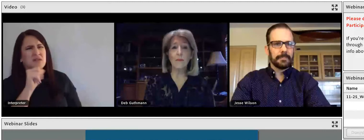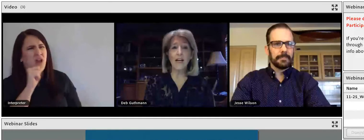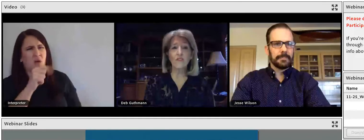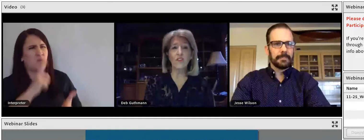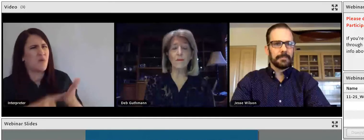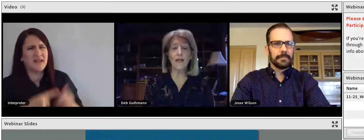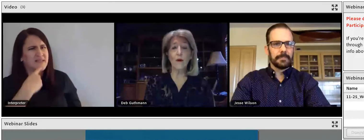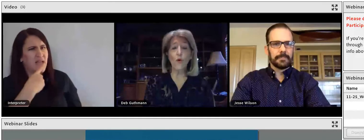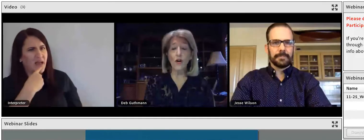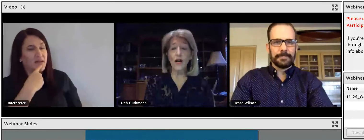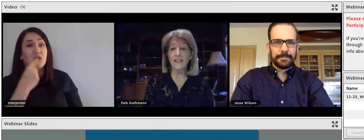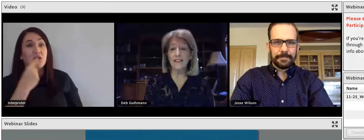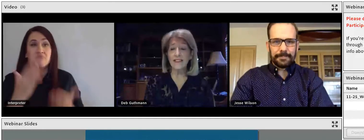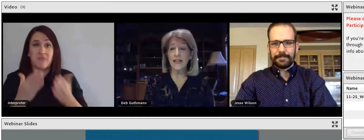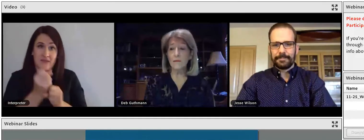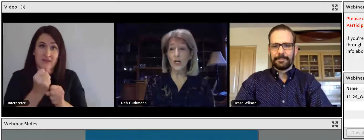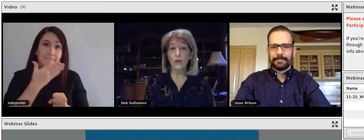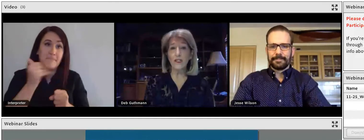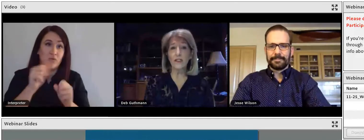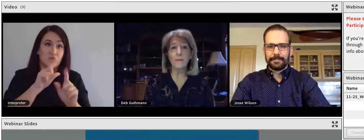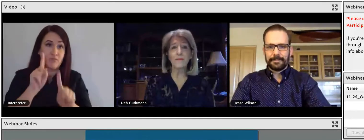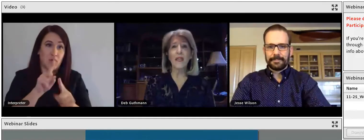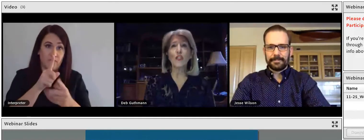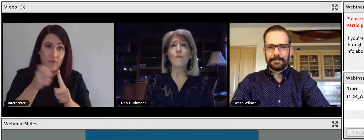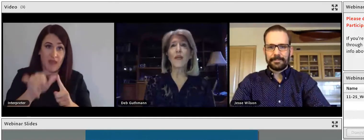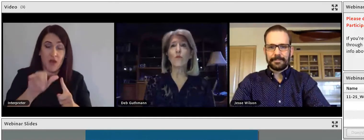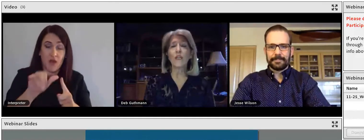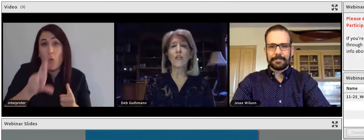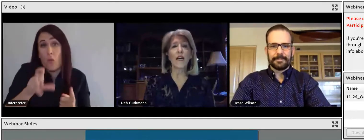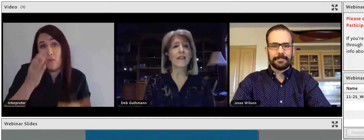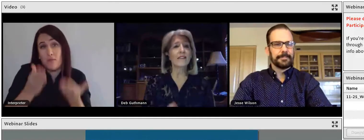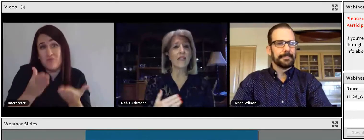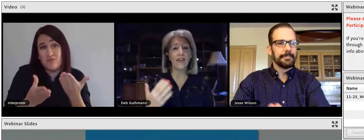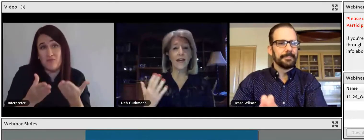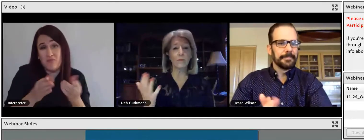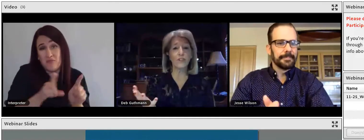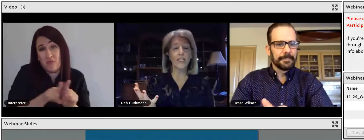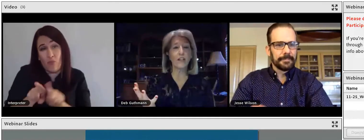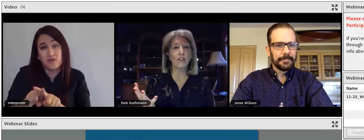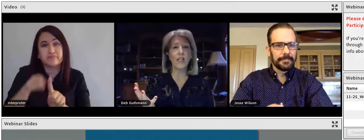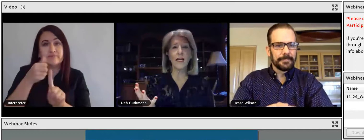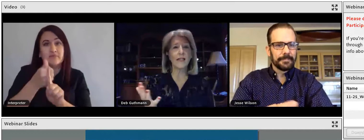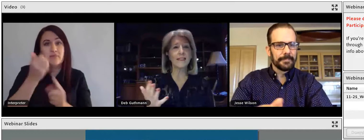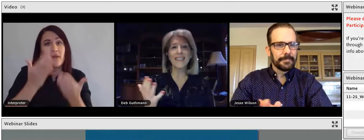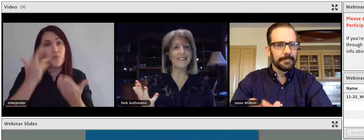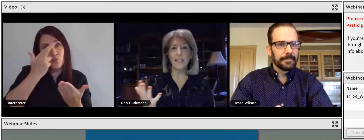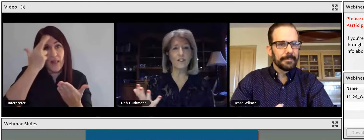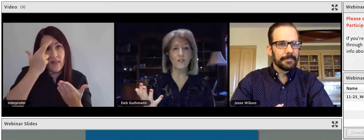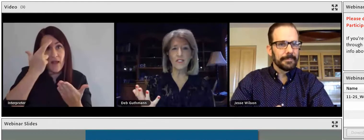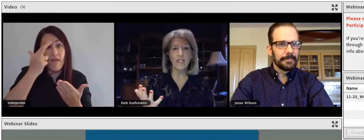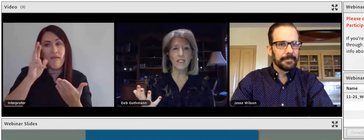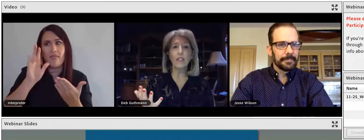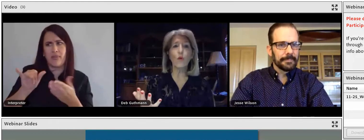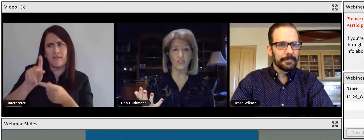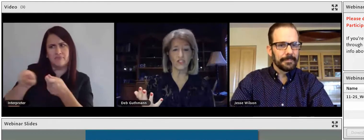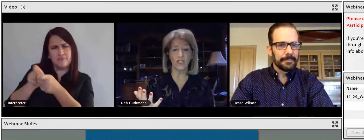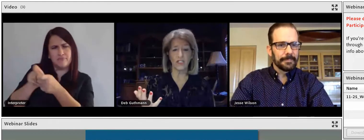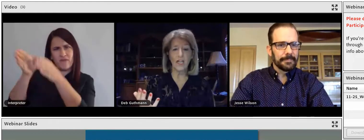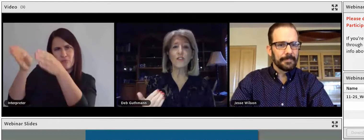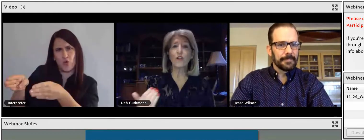get a better response from them. Or on the same token, you may realize that that particular client